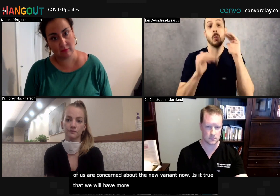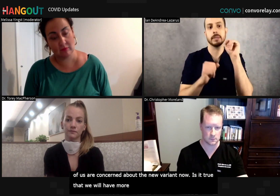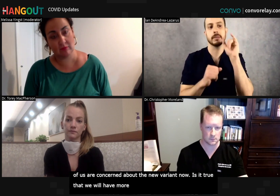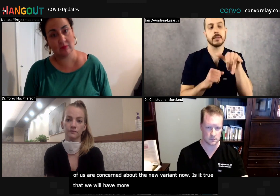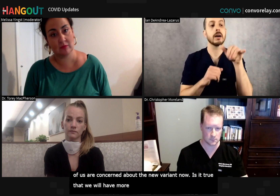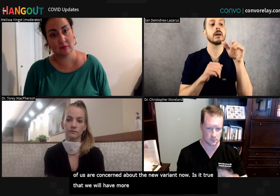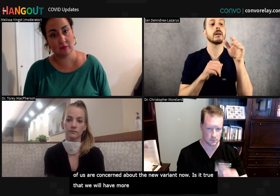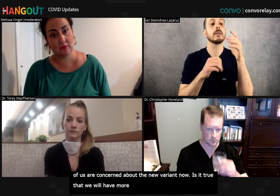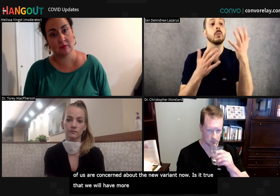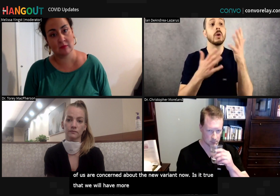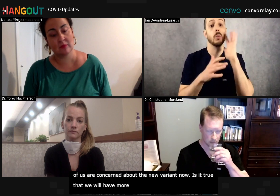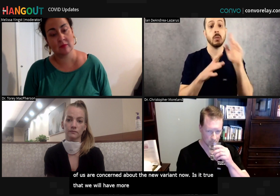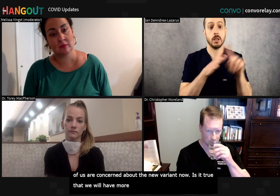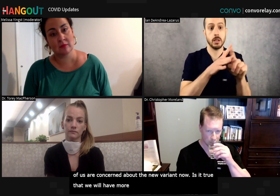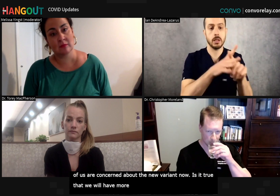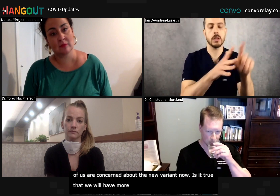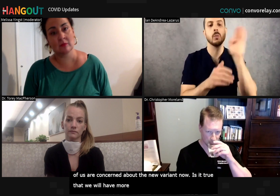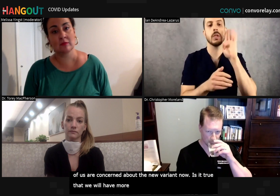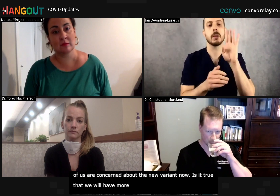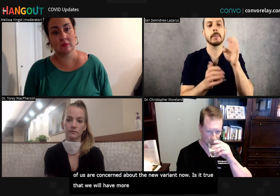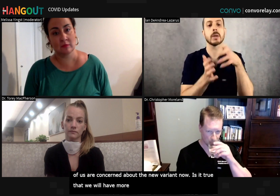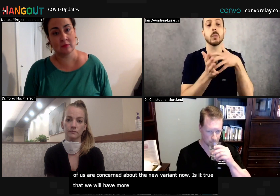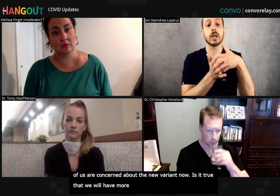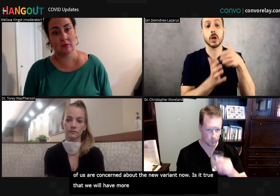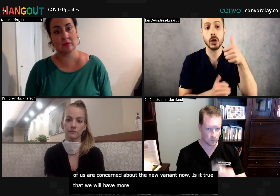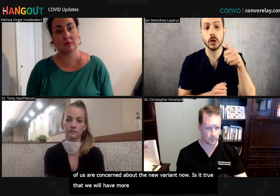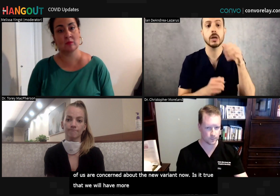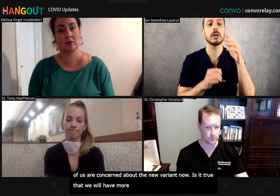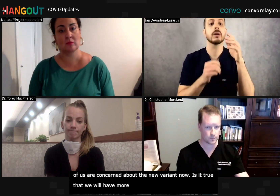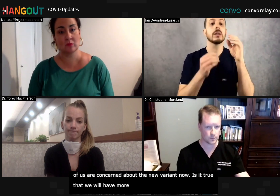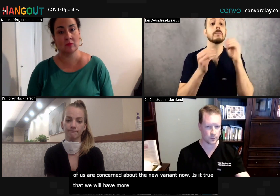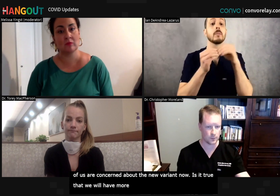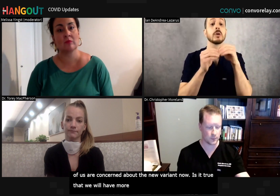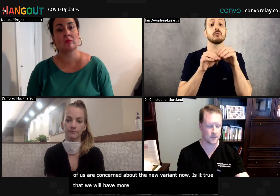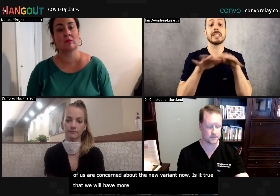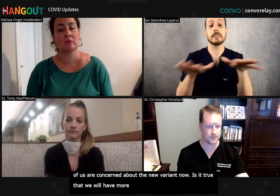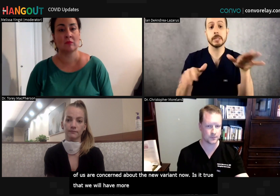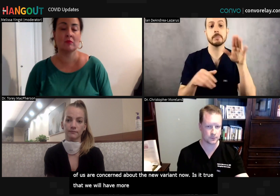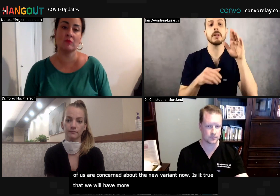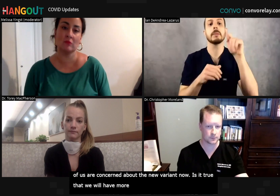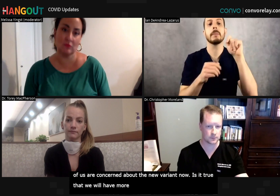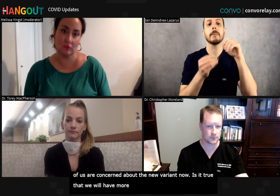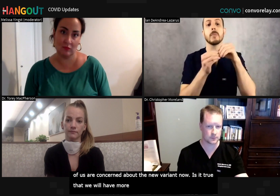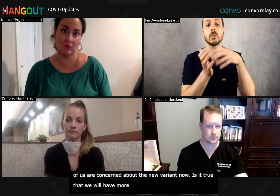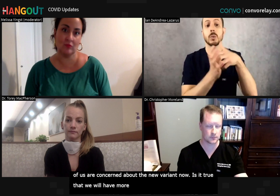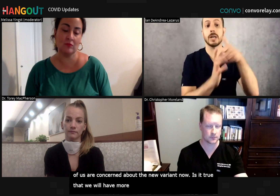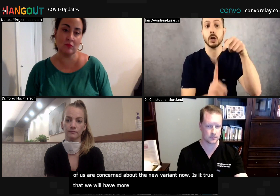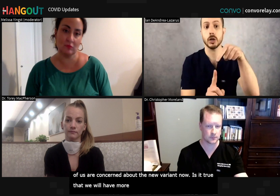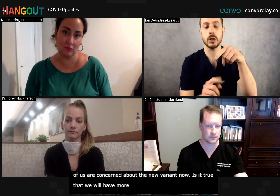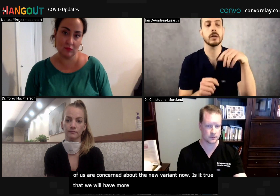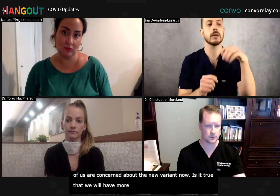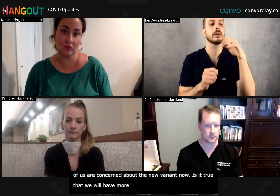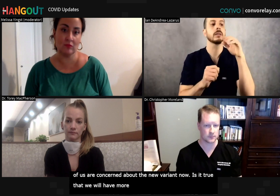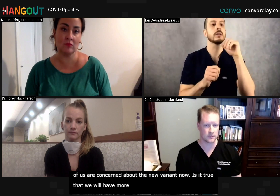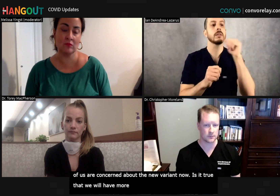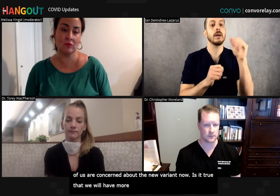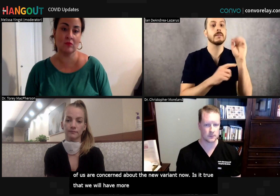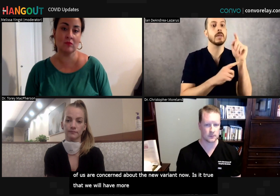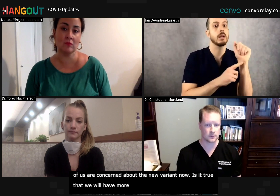see other strains coming up, but our hope is that as they come up, they'll be weaker. Maybe they'll be more transmissible, but